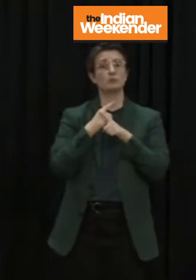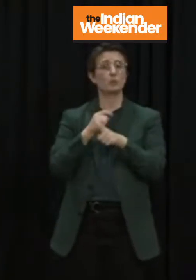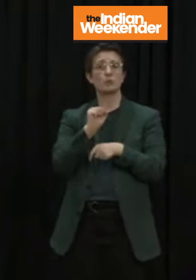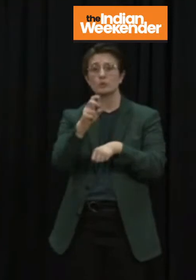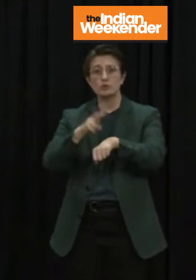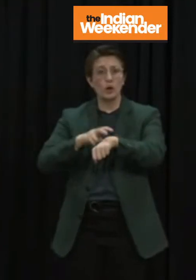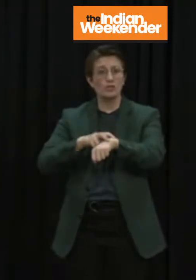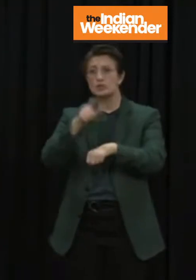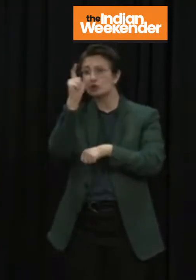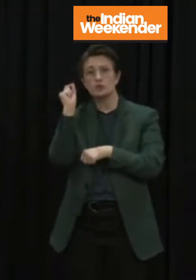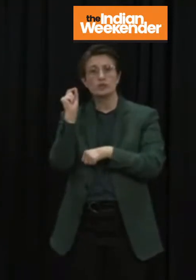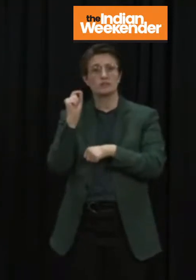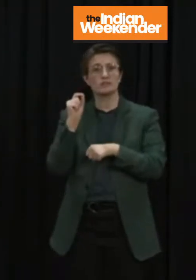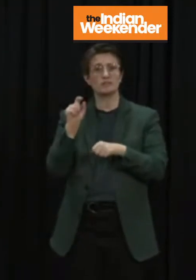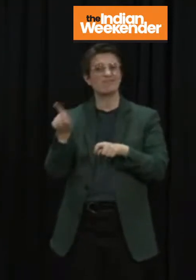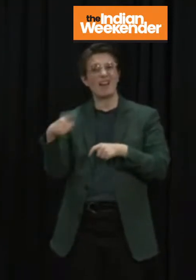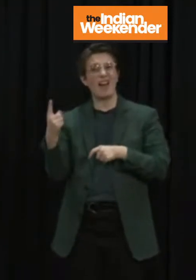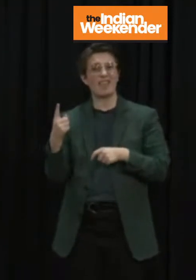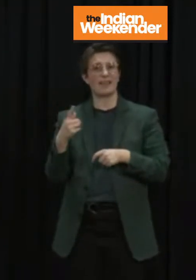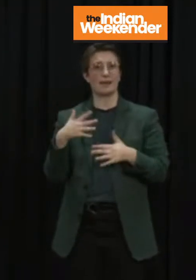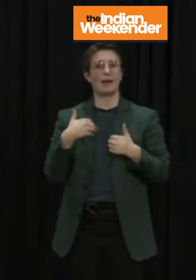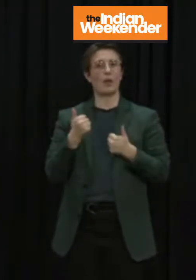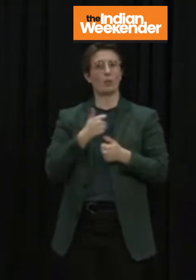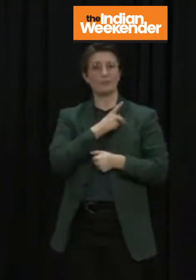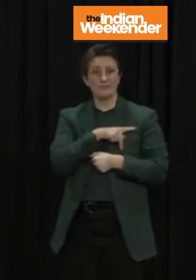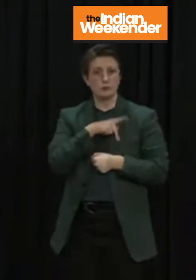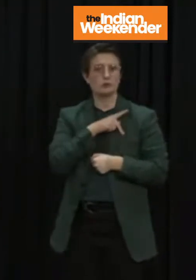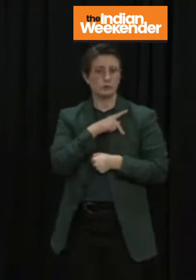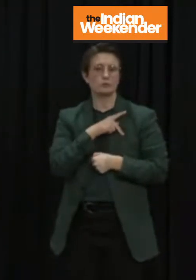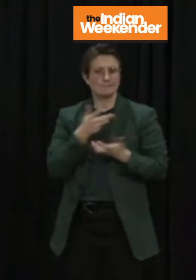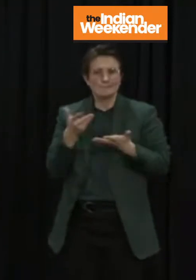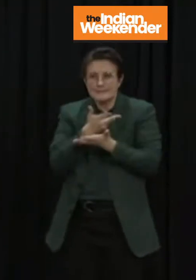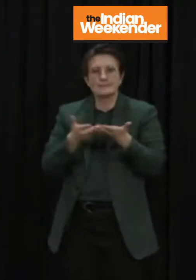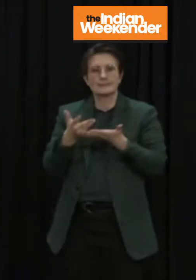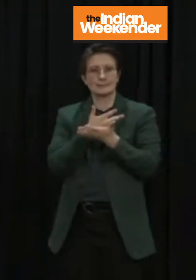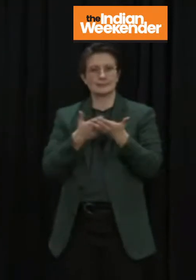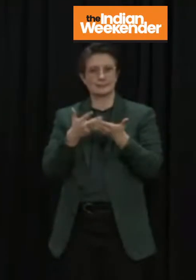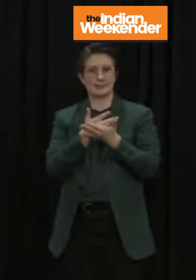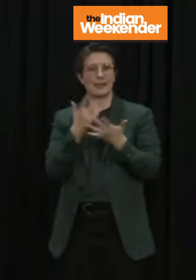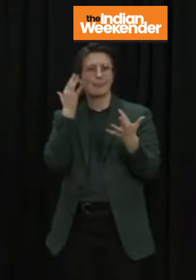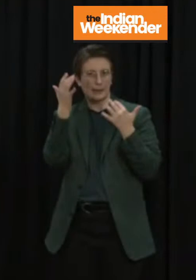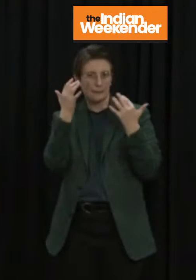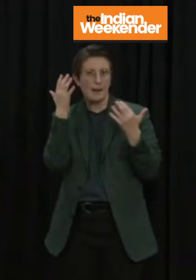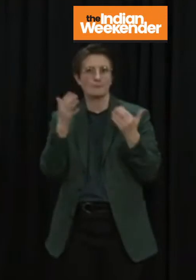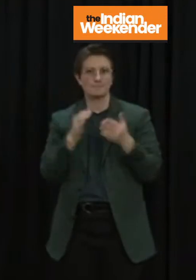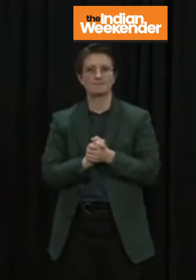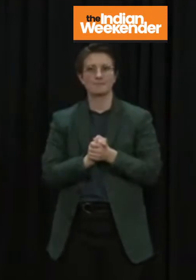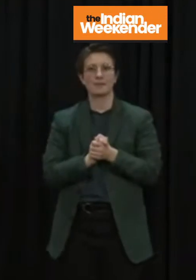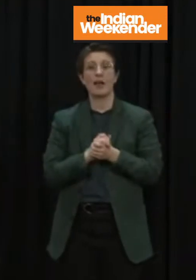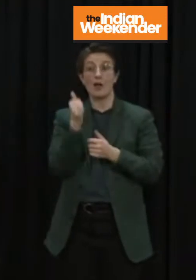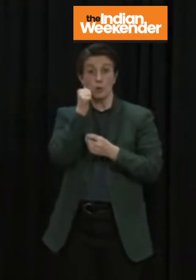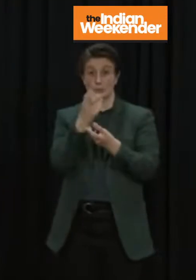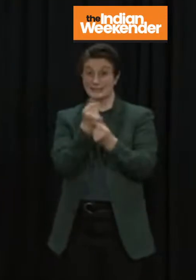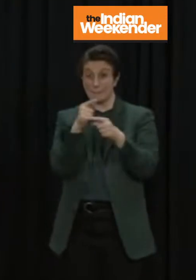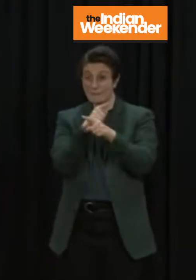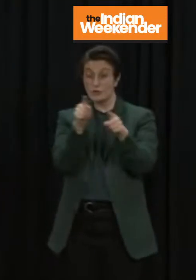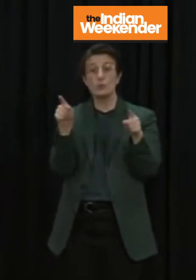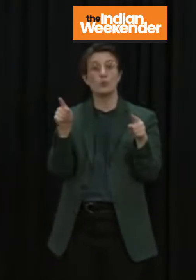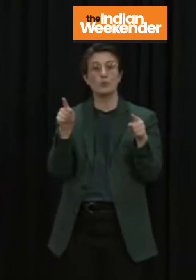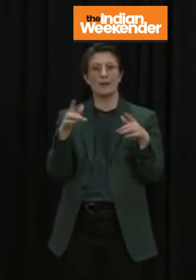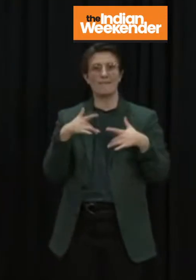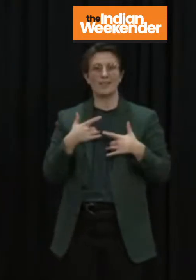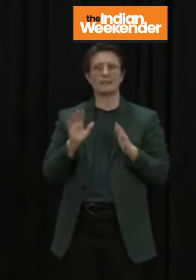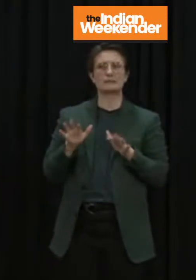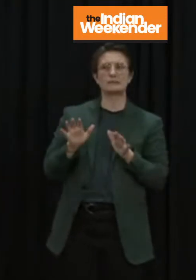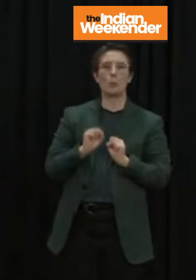on. We do know, and we are being told, that there are people who are still waiting it out to see if COVID-19 will pass